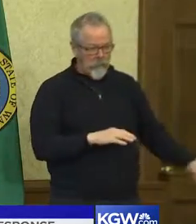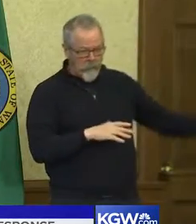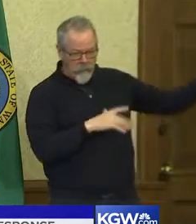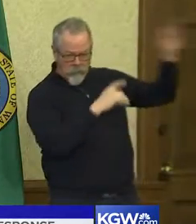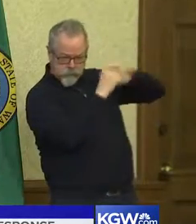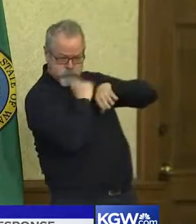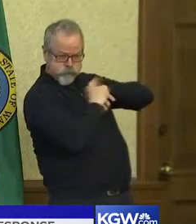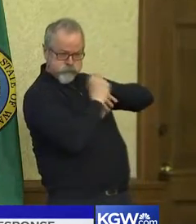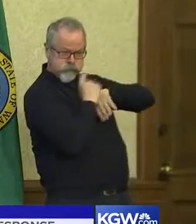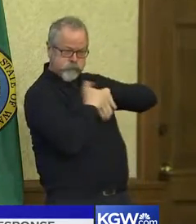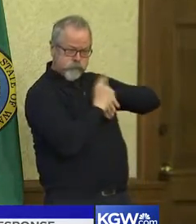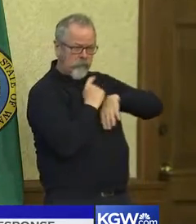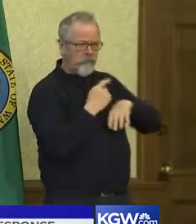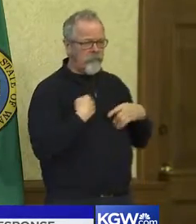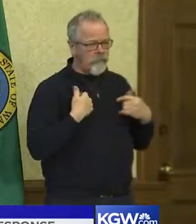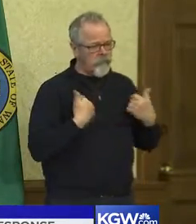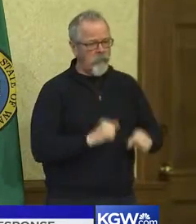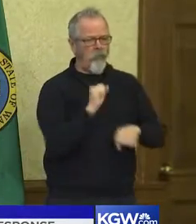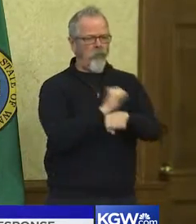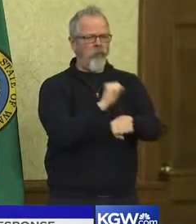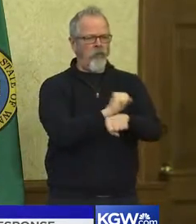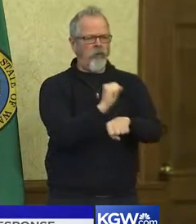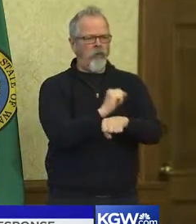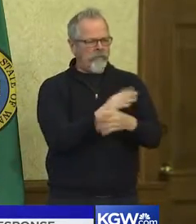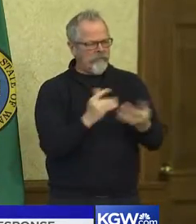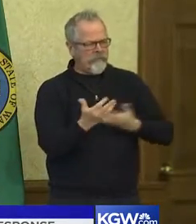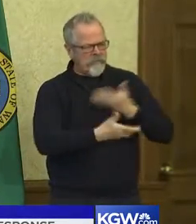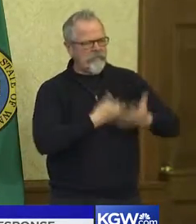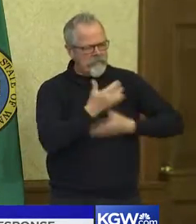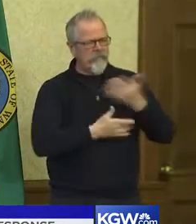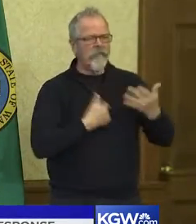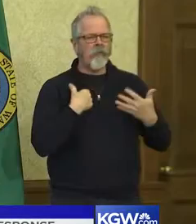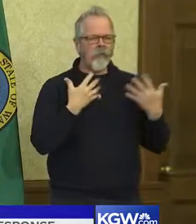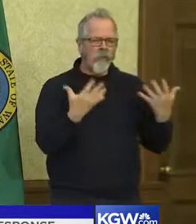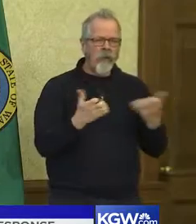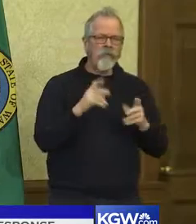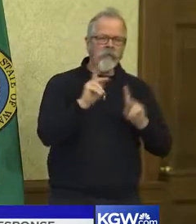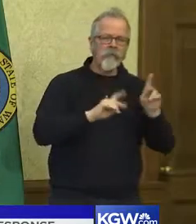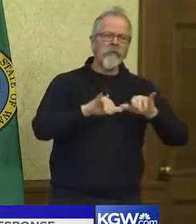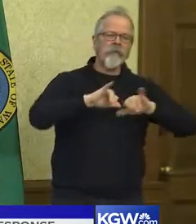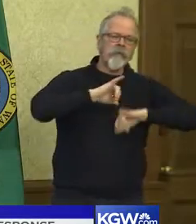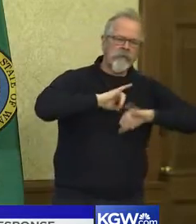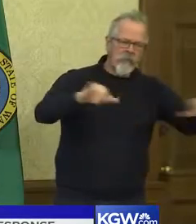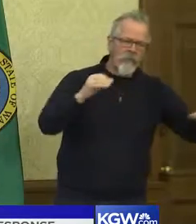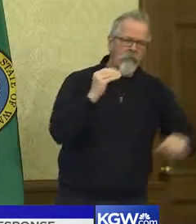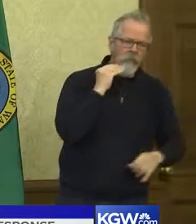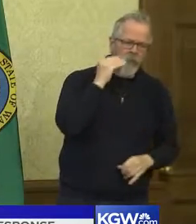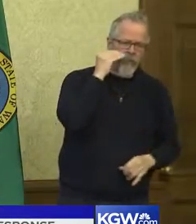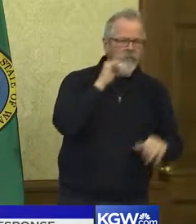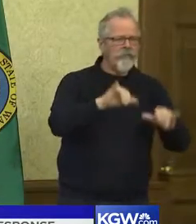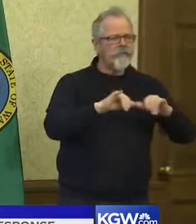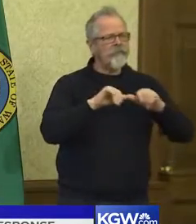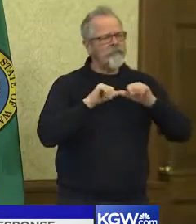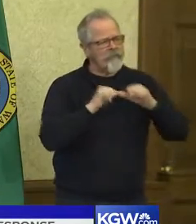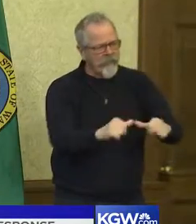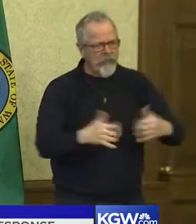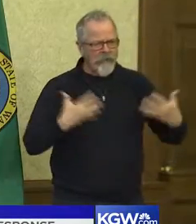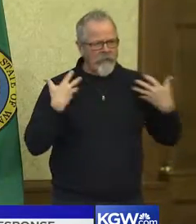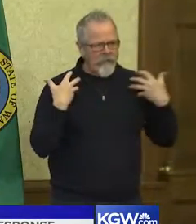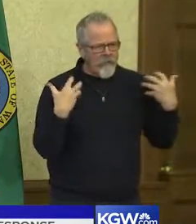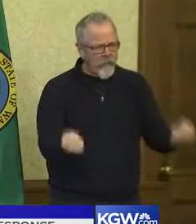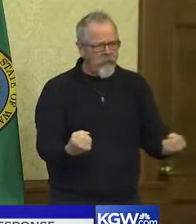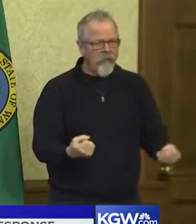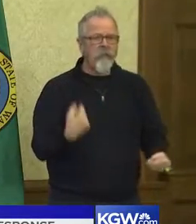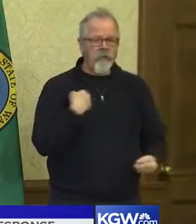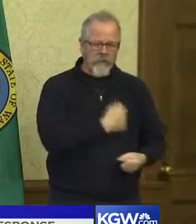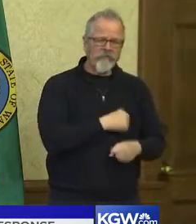and know that we're helping them mitigate the economic impact of that. So with that, I thank you very much. And again, please be prepared in